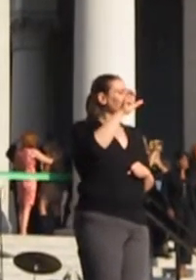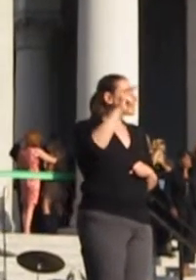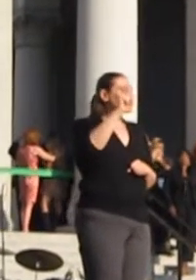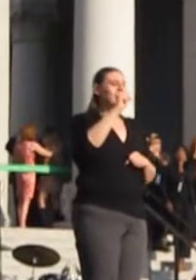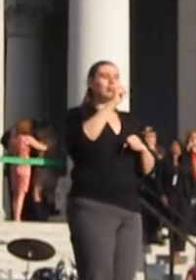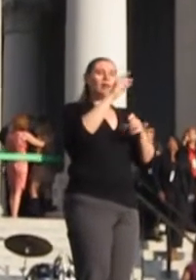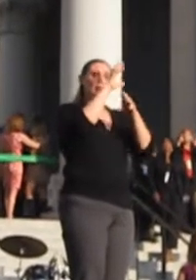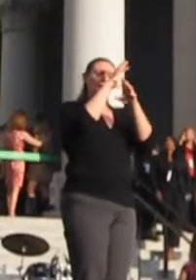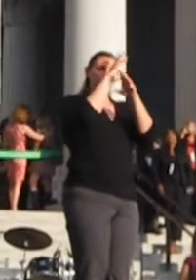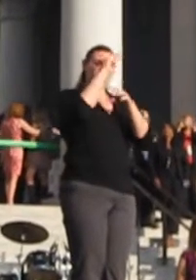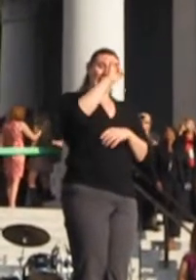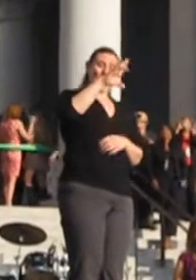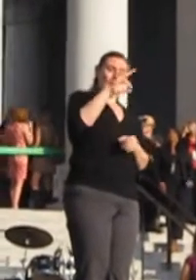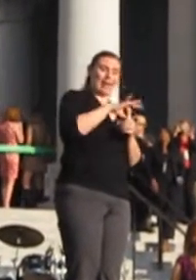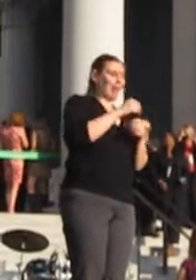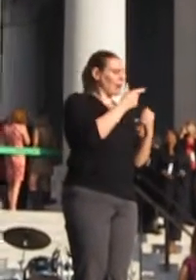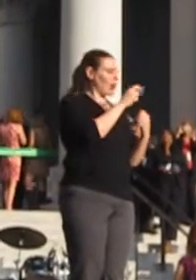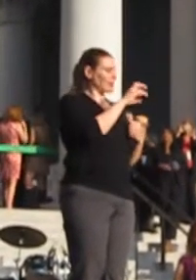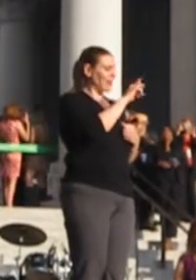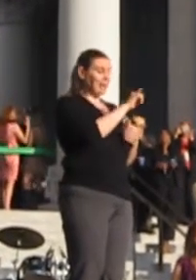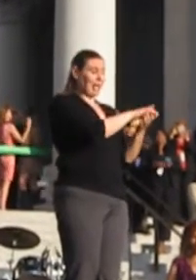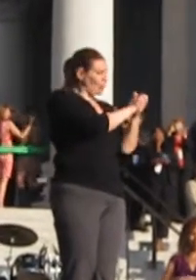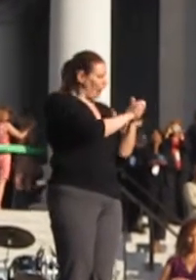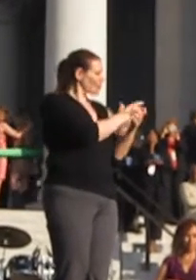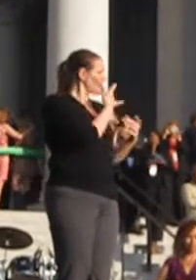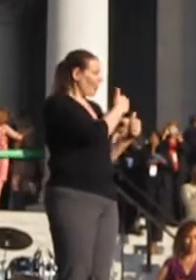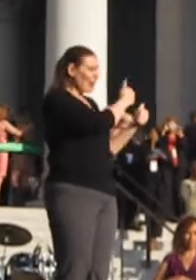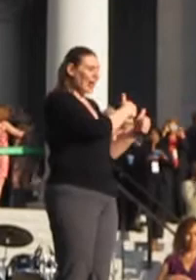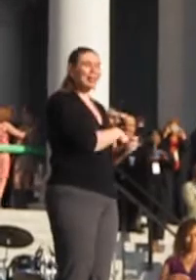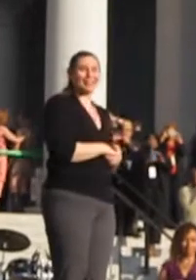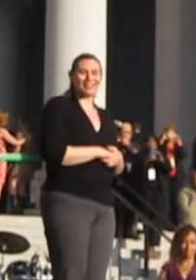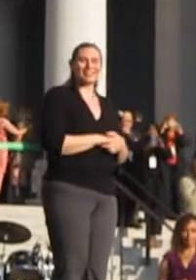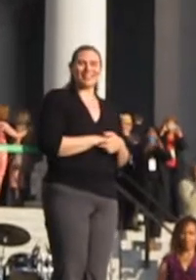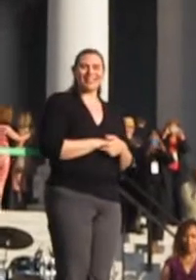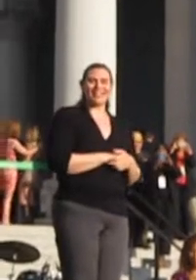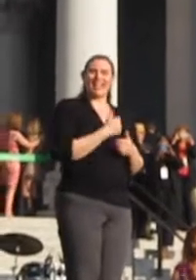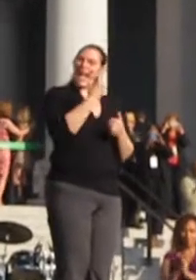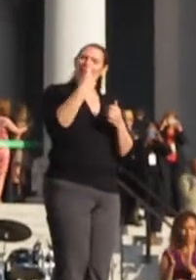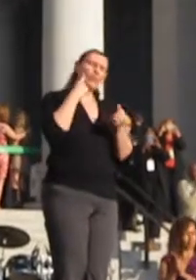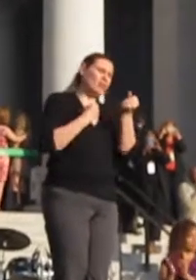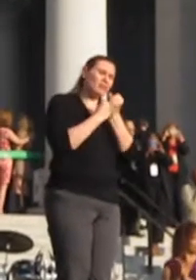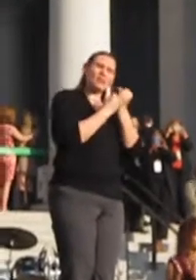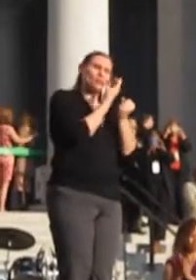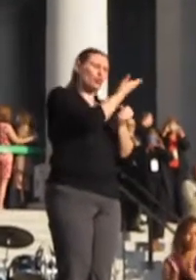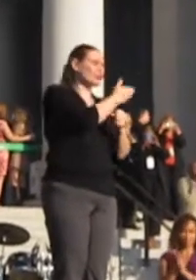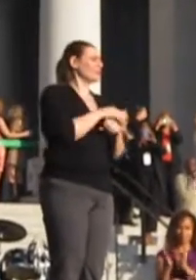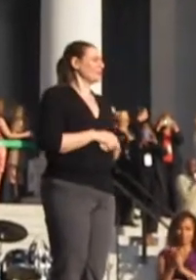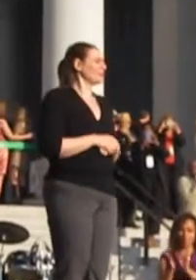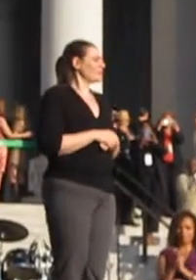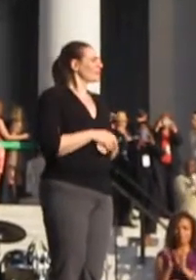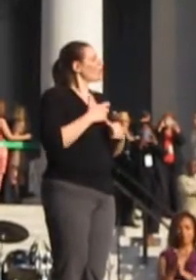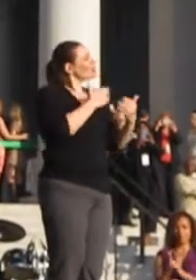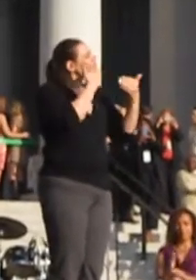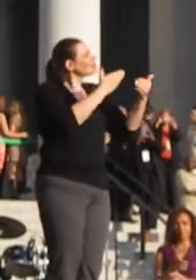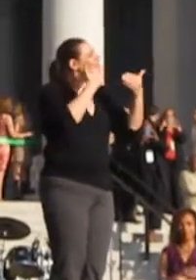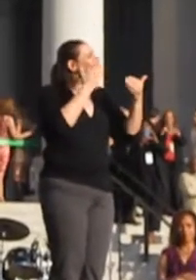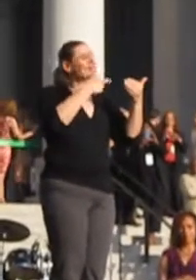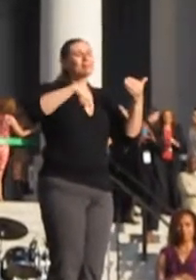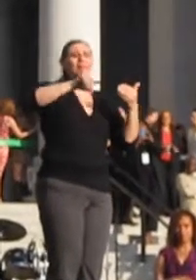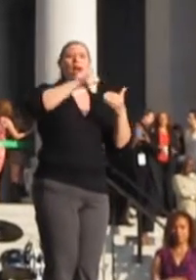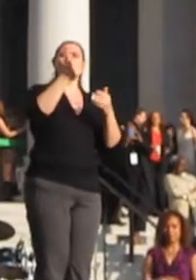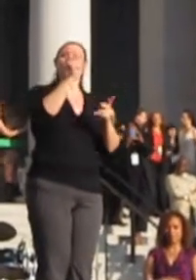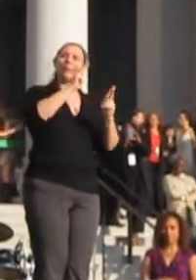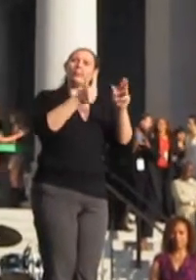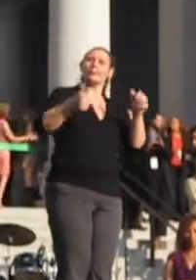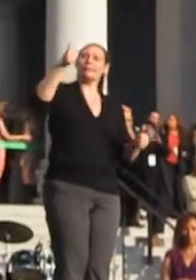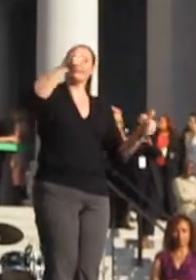Mayor-elect Garcetti. Congratulations and good luck. Everybody is pulling for you. I want to thank all the other